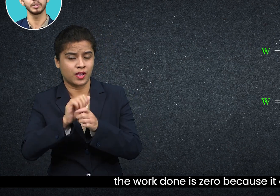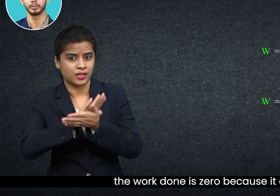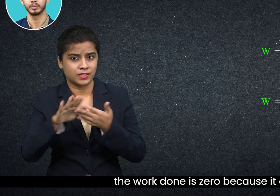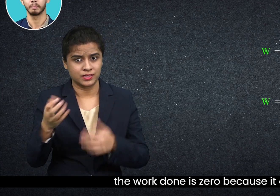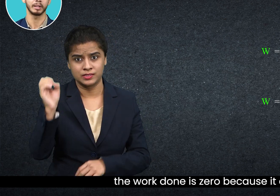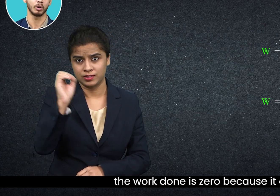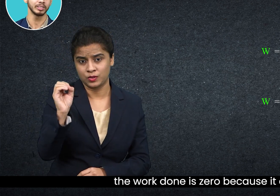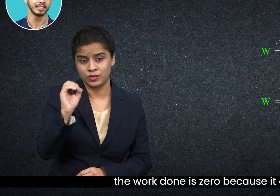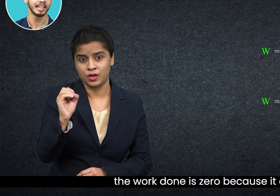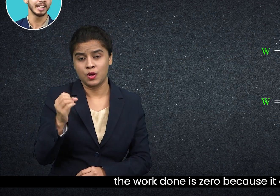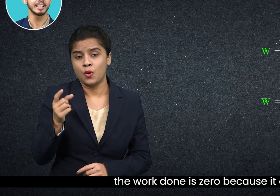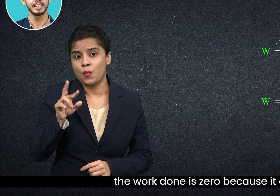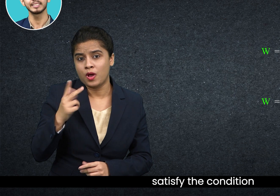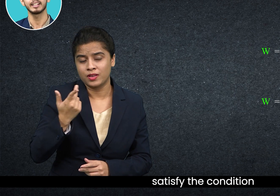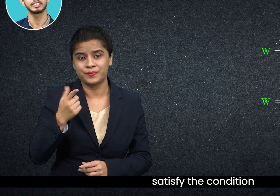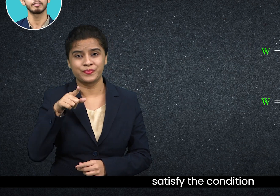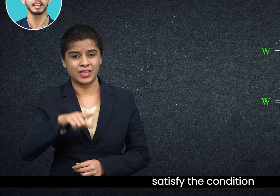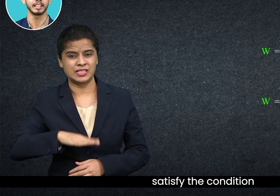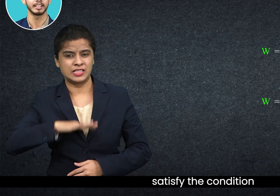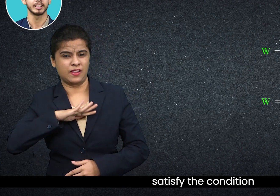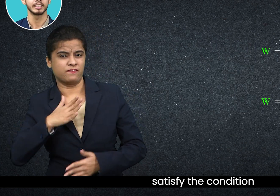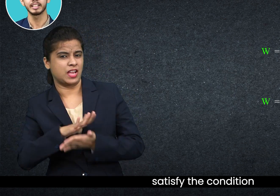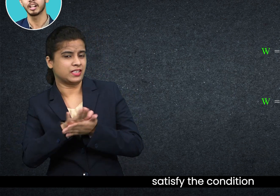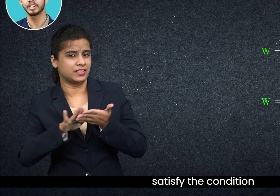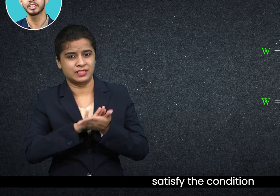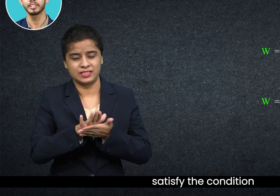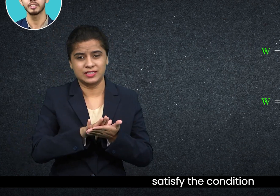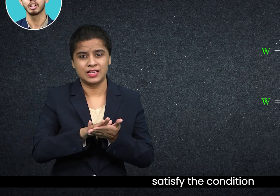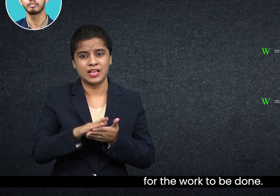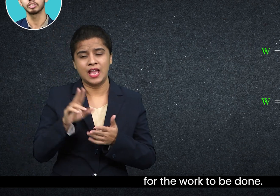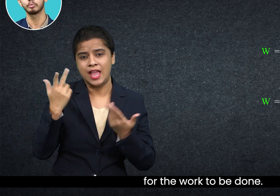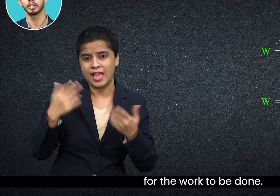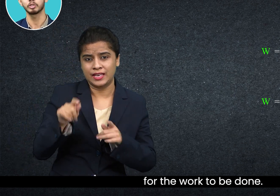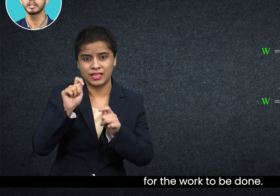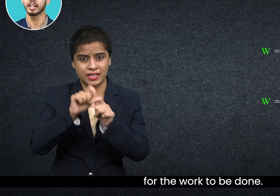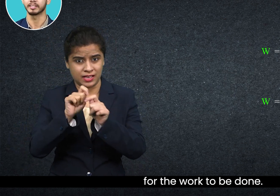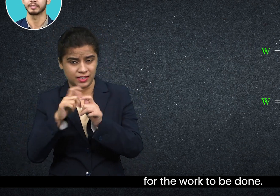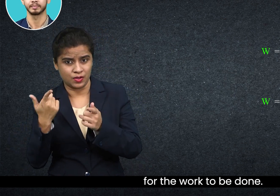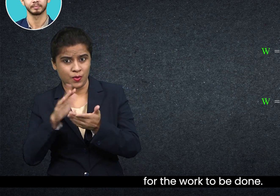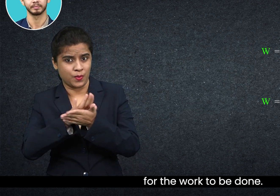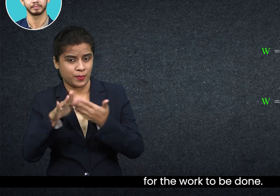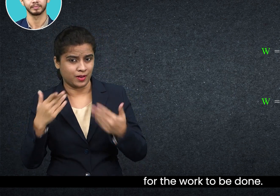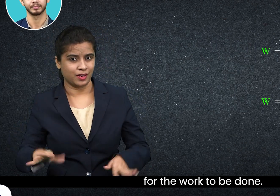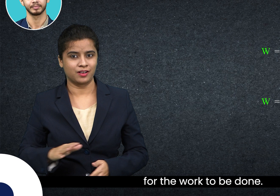is 0 because it did satisfy the condition for the work to be done.